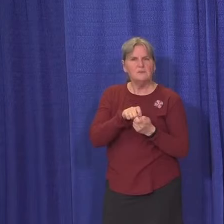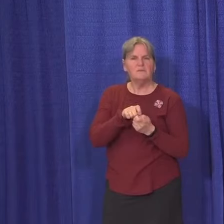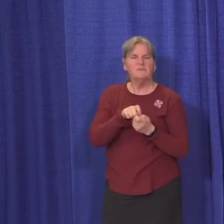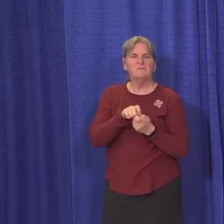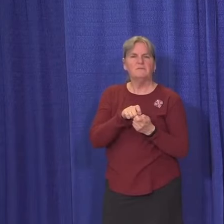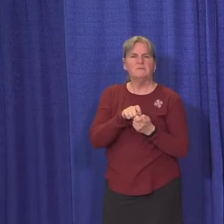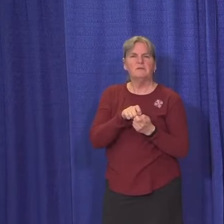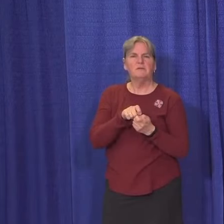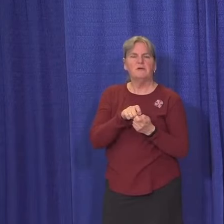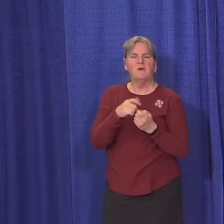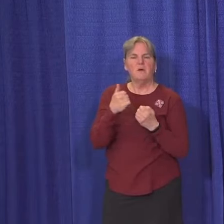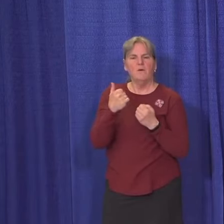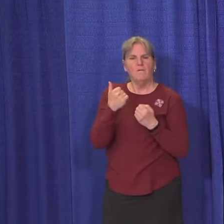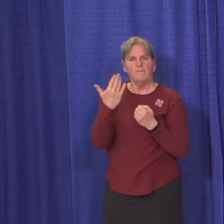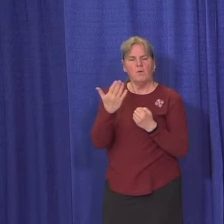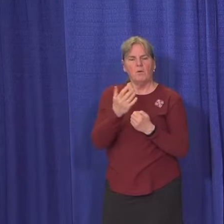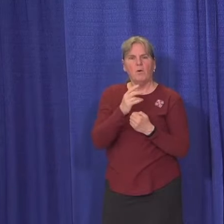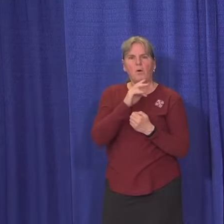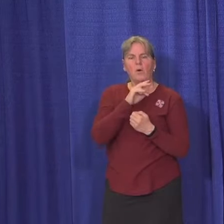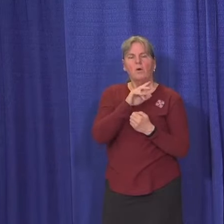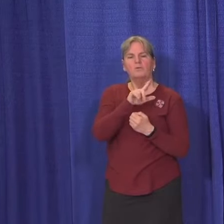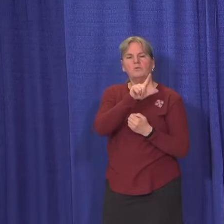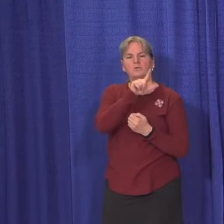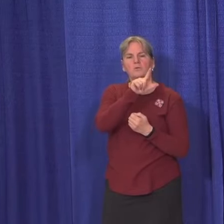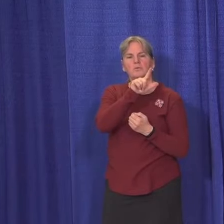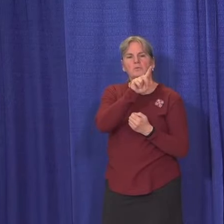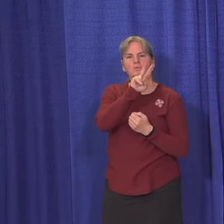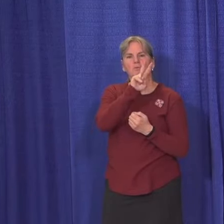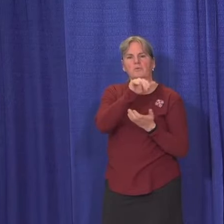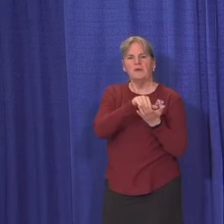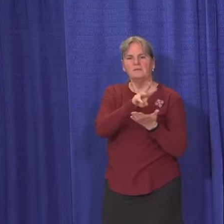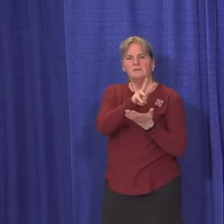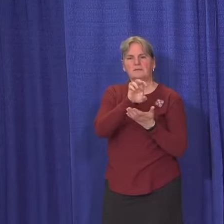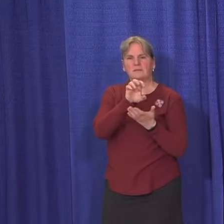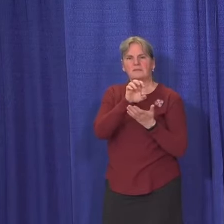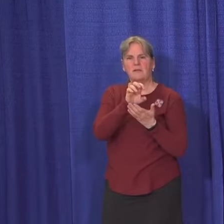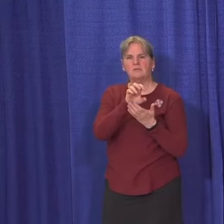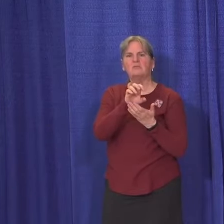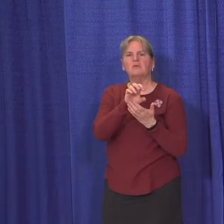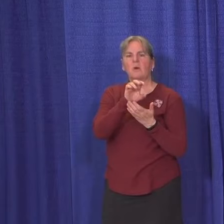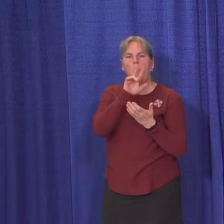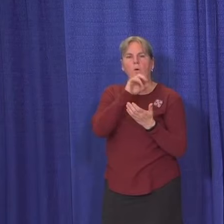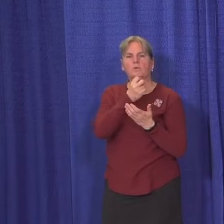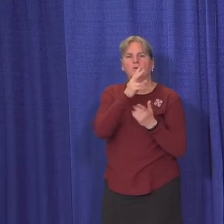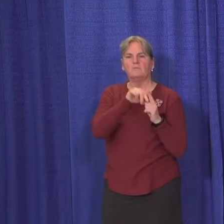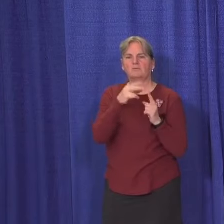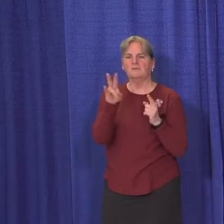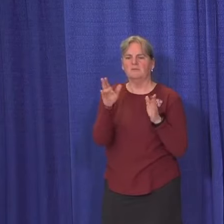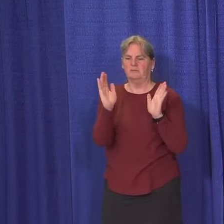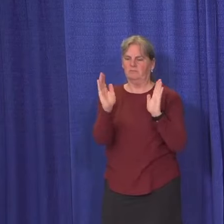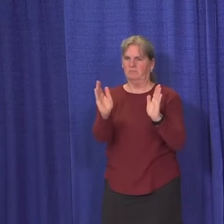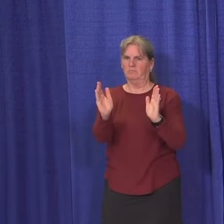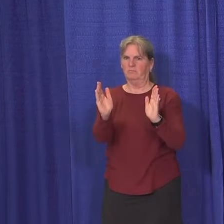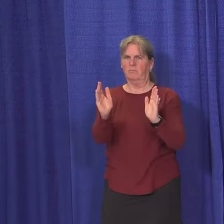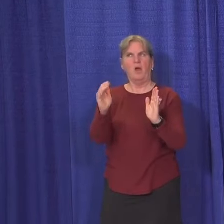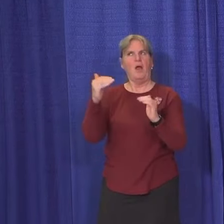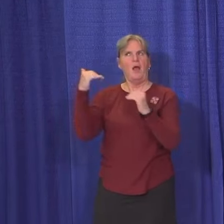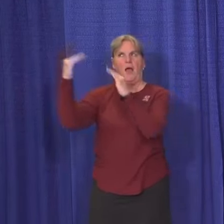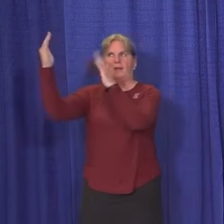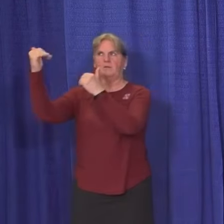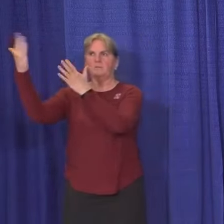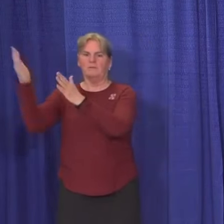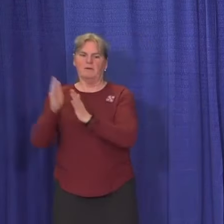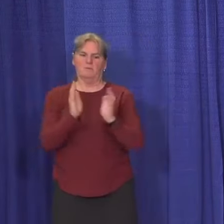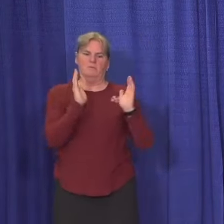to be enough for our 2,600 young people, which is yeah, a relatively small